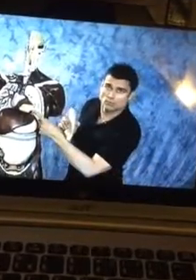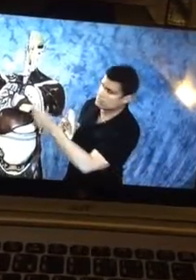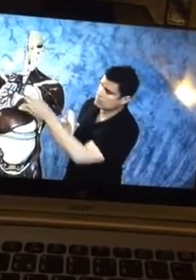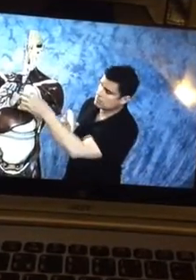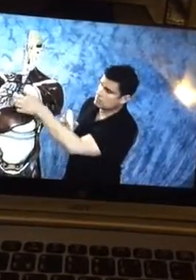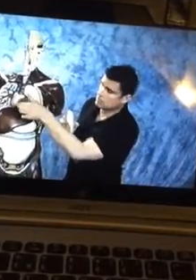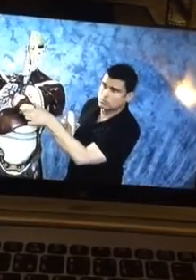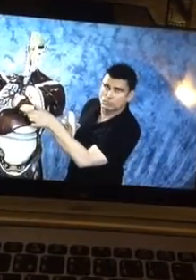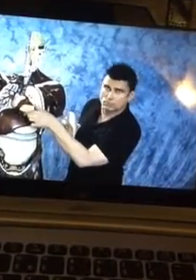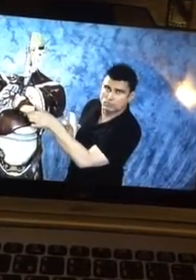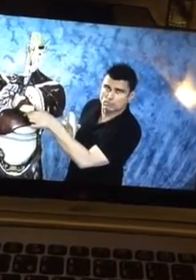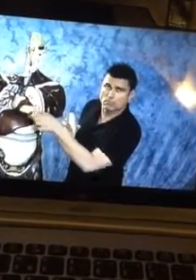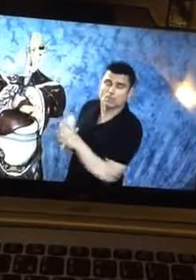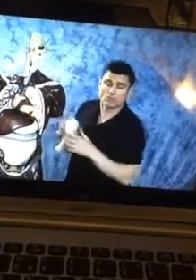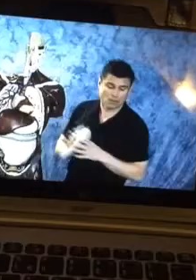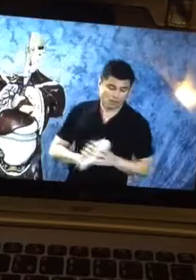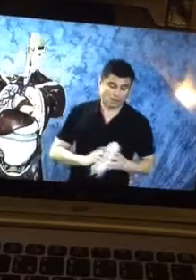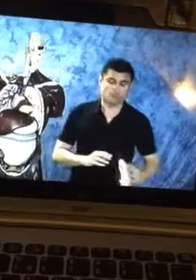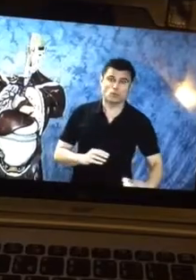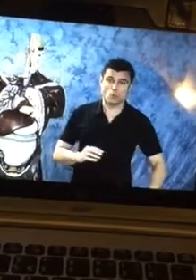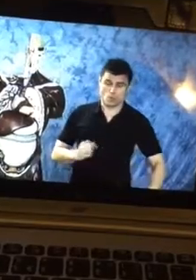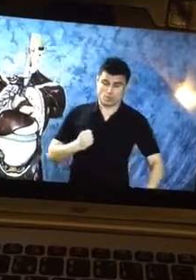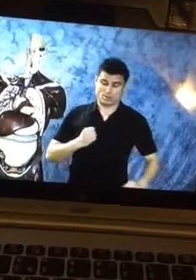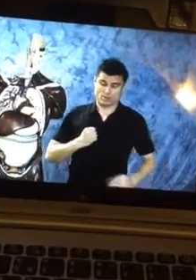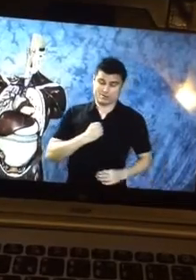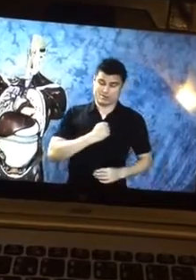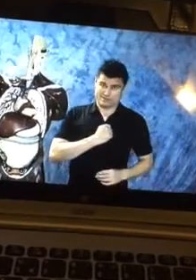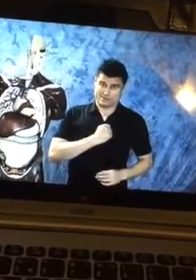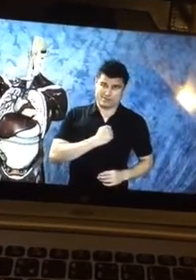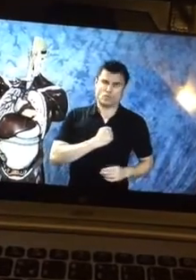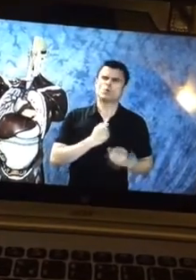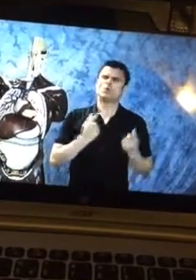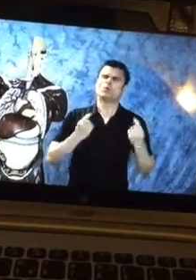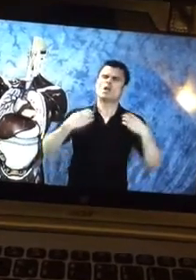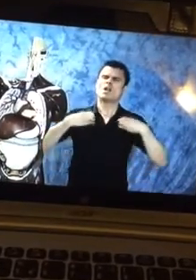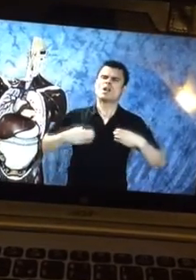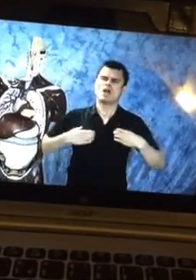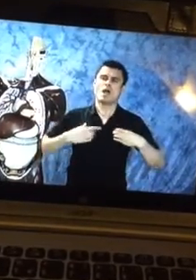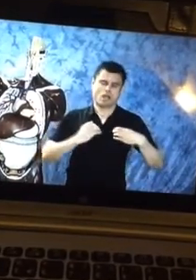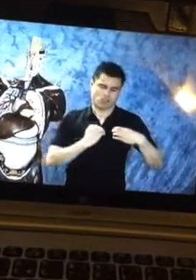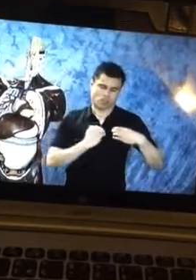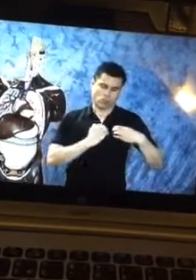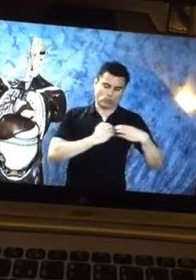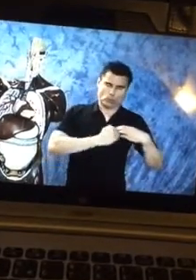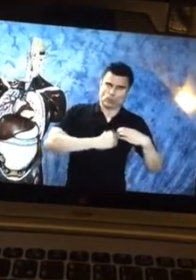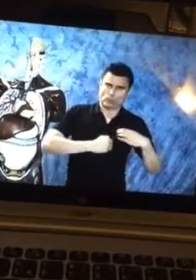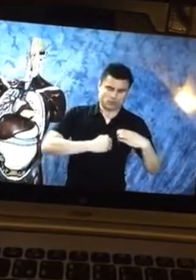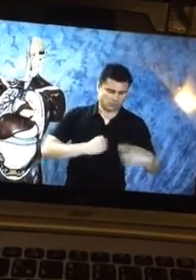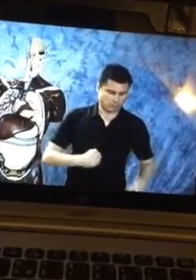You see here? The heart, it goes to the left. So the heart is here,